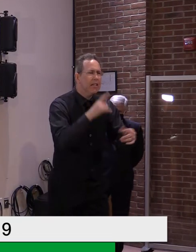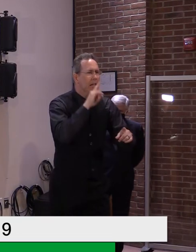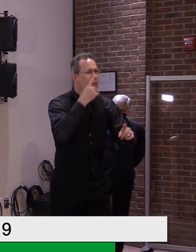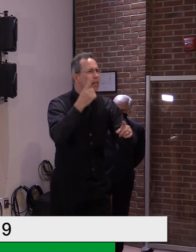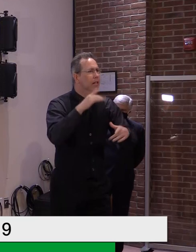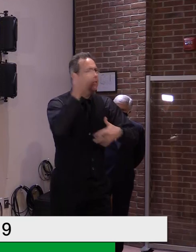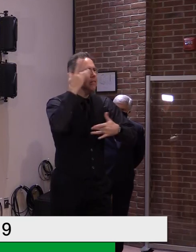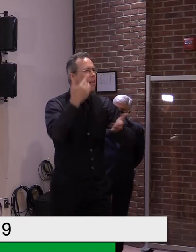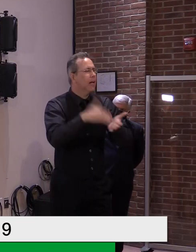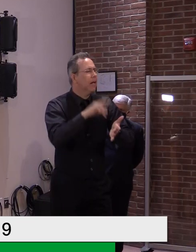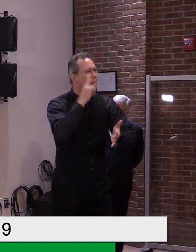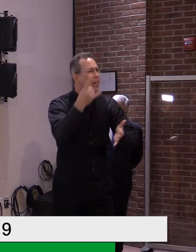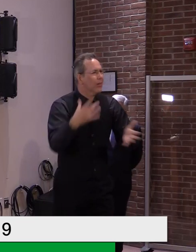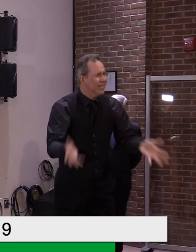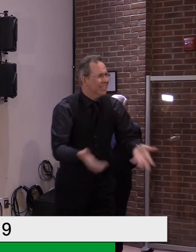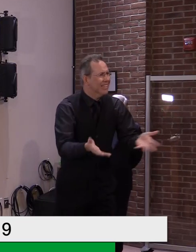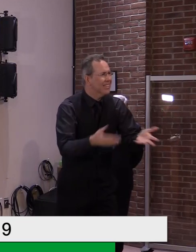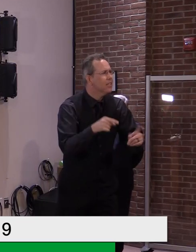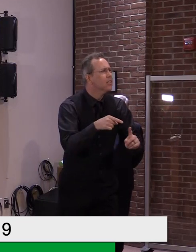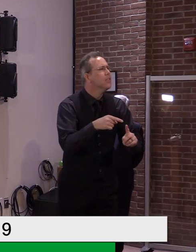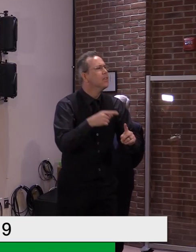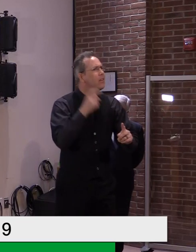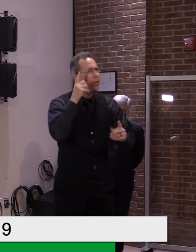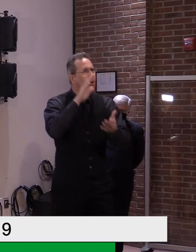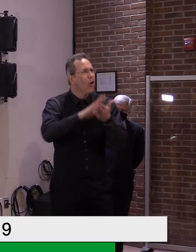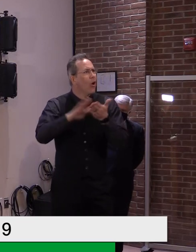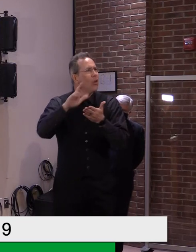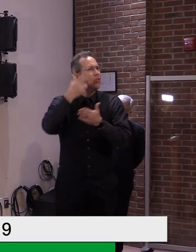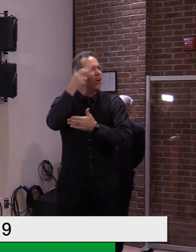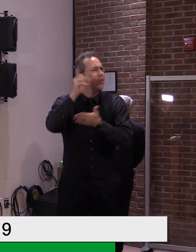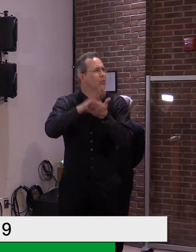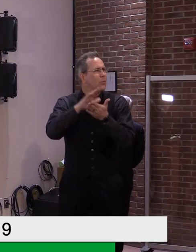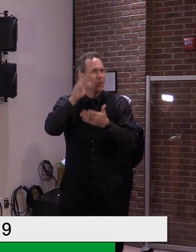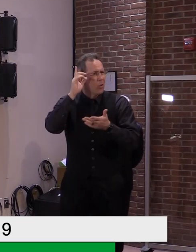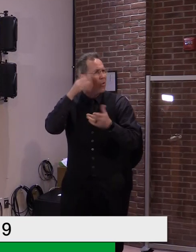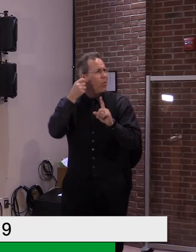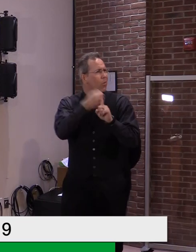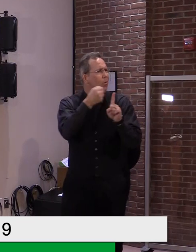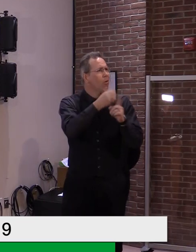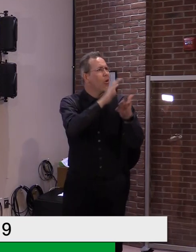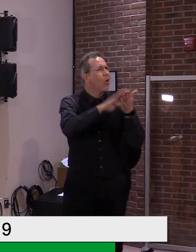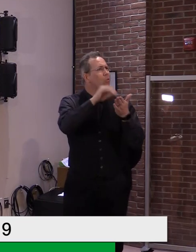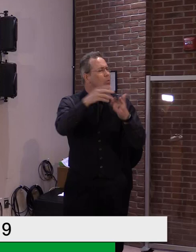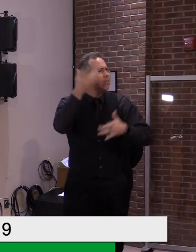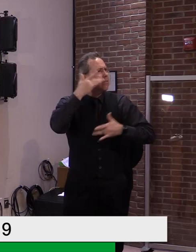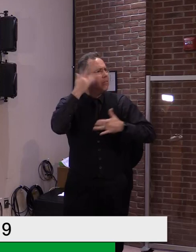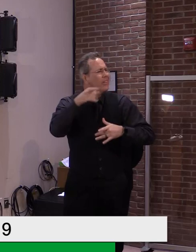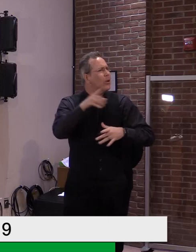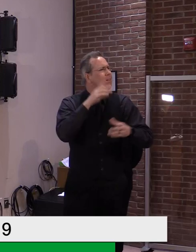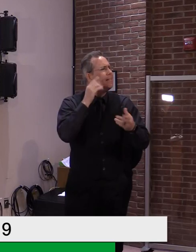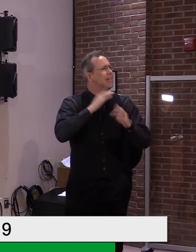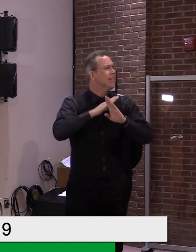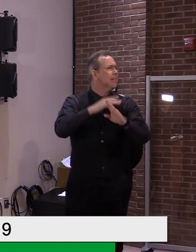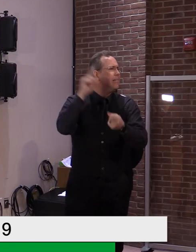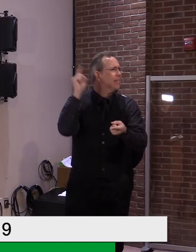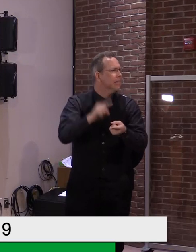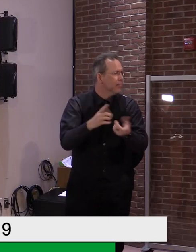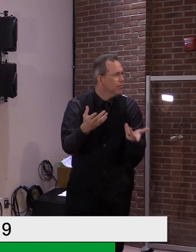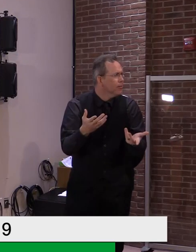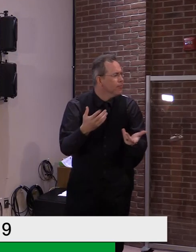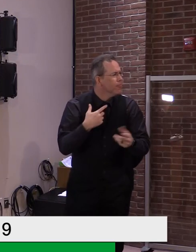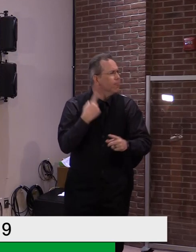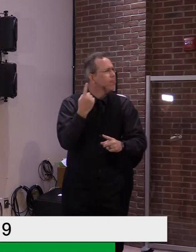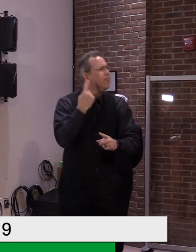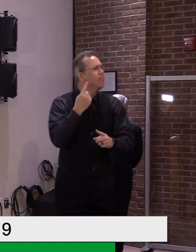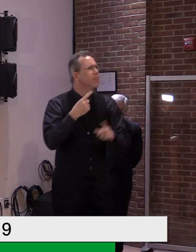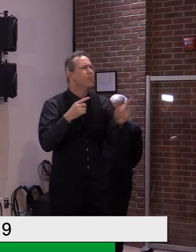colleges are still very low, but there was a little bit of an uptick at the University of Vermont. A lot of these students off campus and a lot of